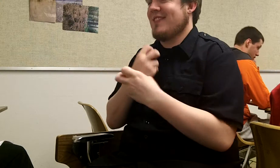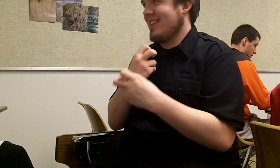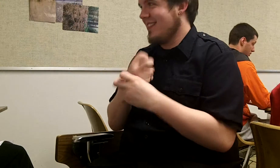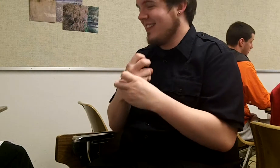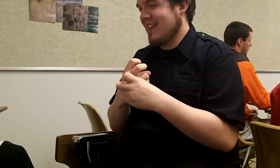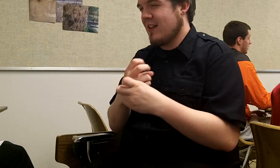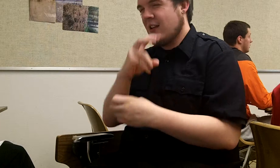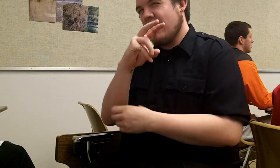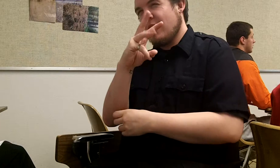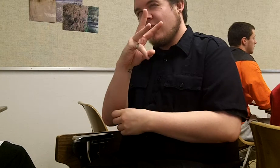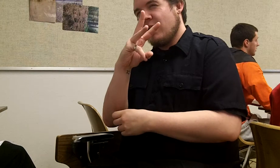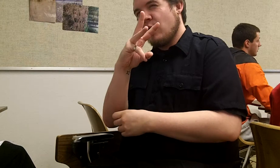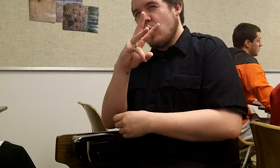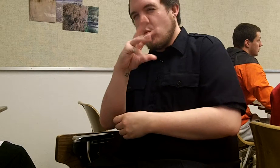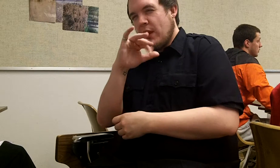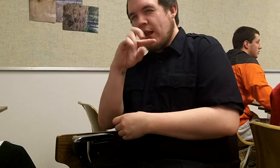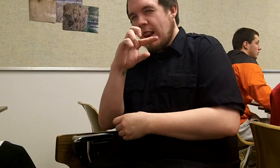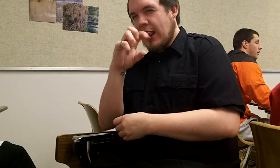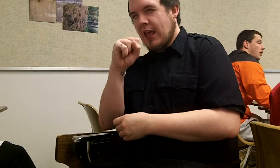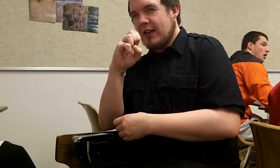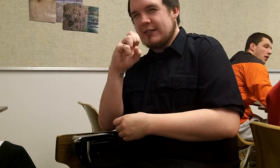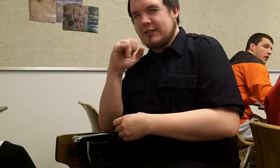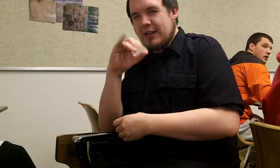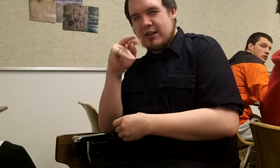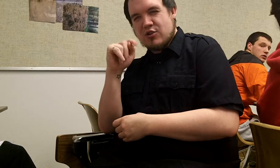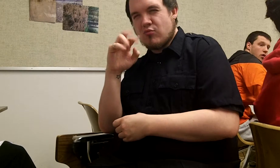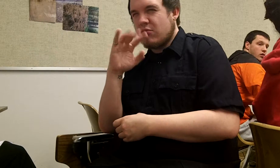wingless, integrated, and something else, other genes that were all in this family.